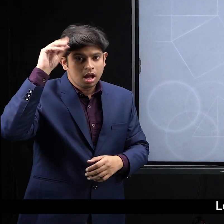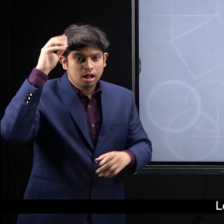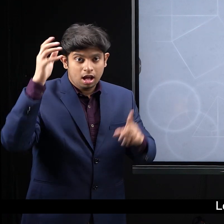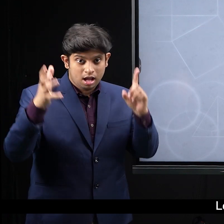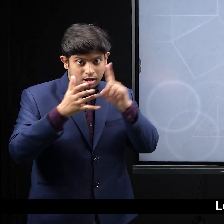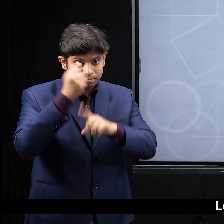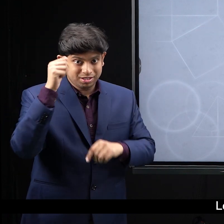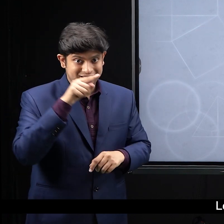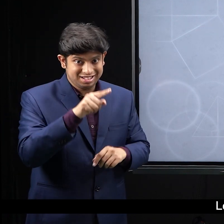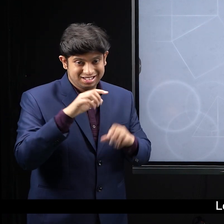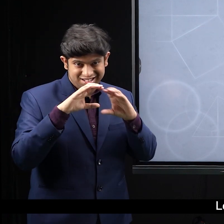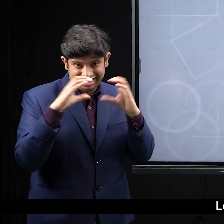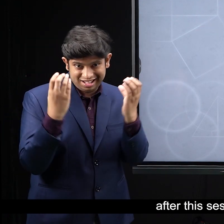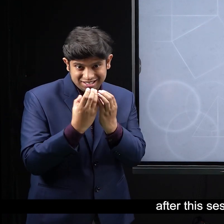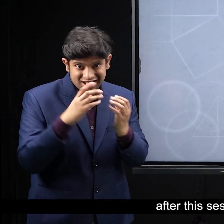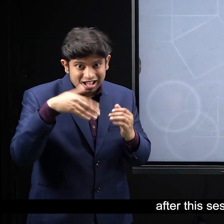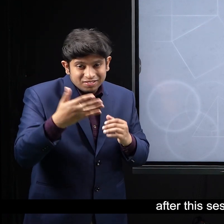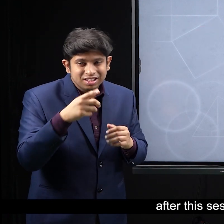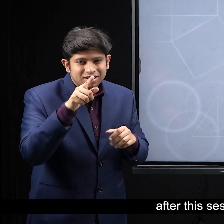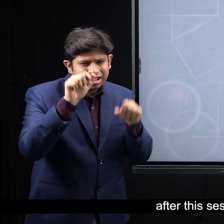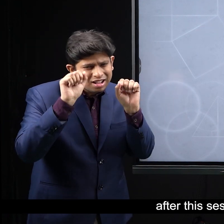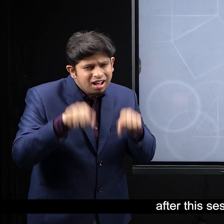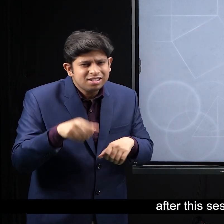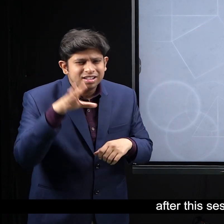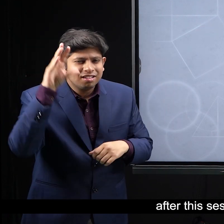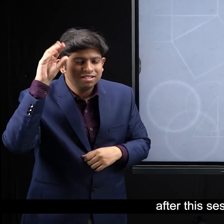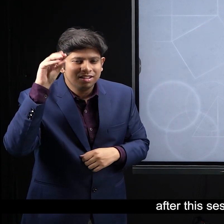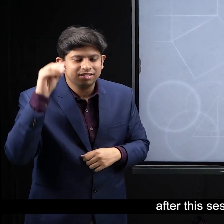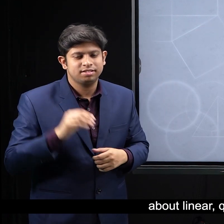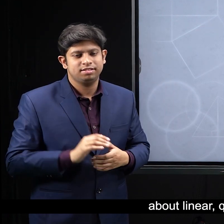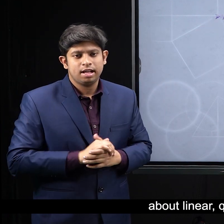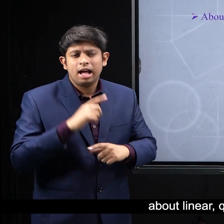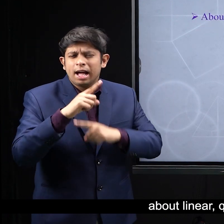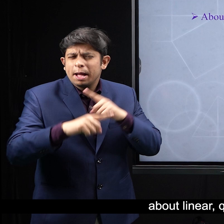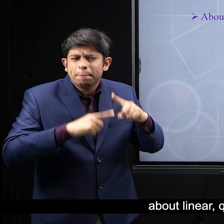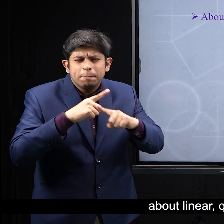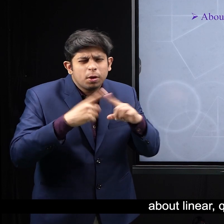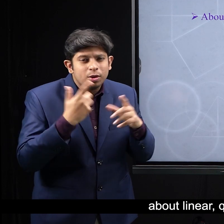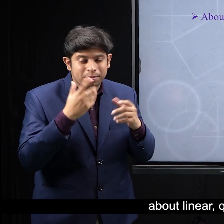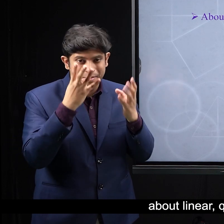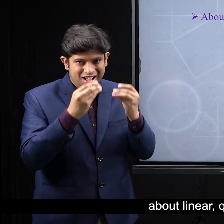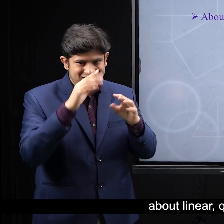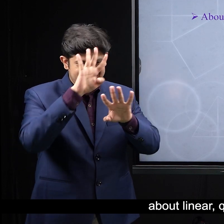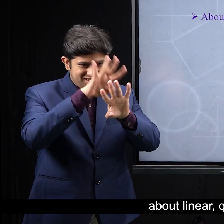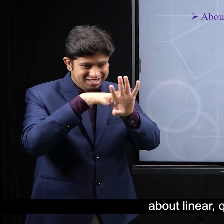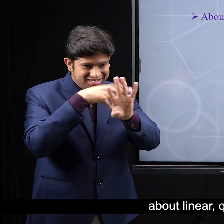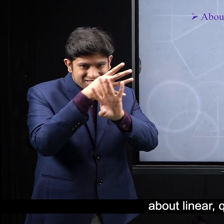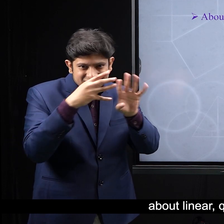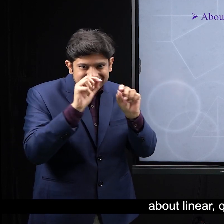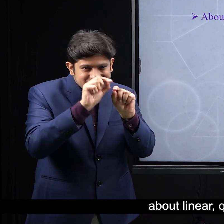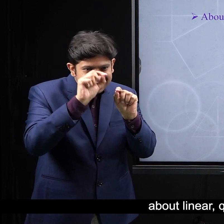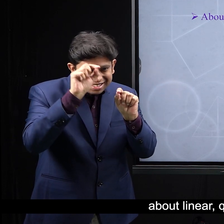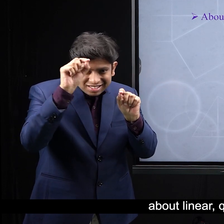Learning outcomes. After this session, you will be able to learn about linear, quadratic and cubic polynomial,